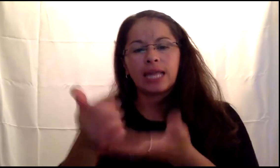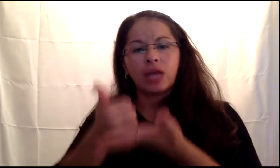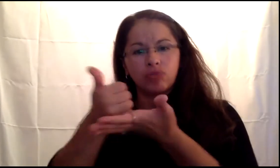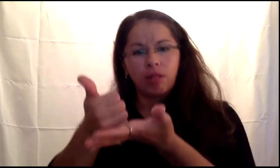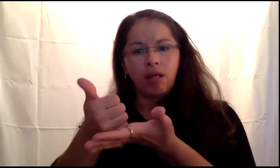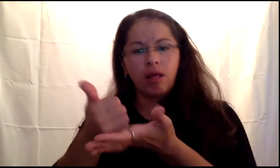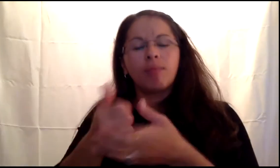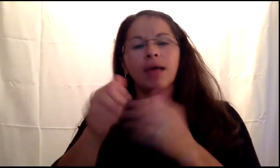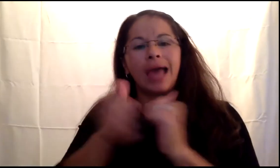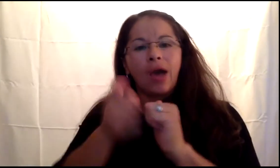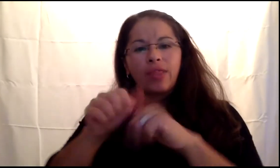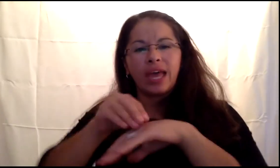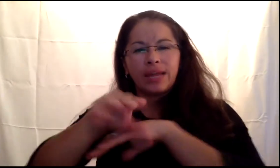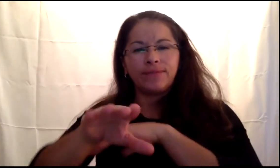if someone can speak to that.